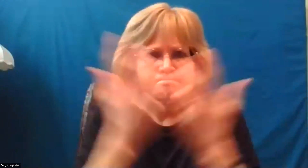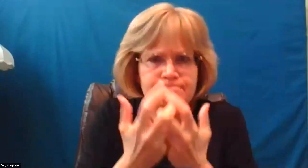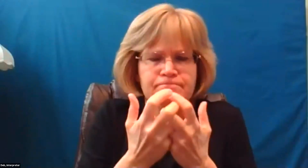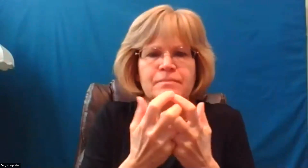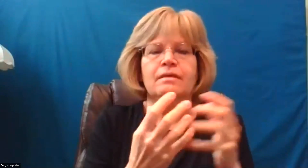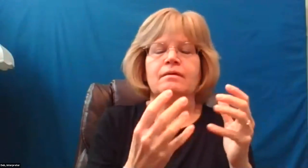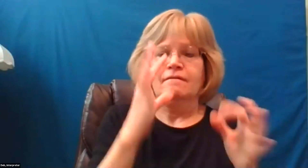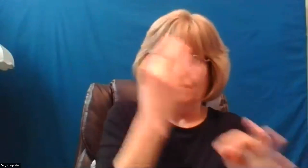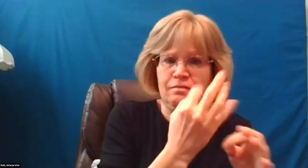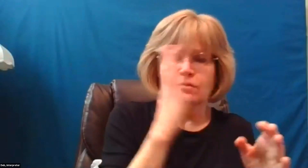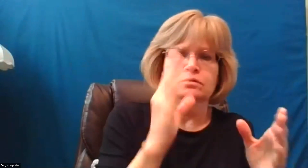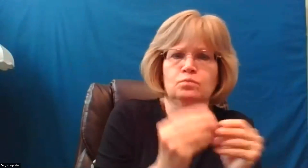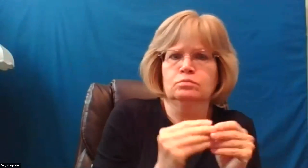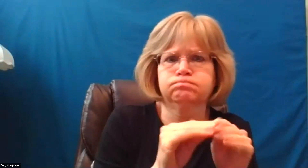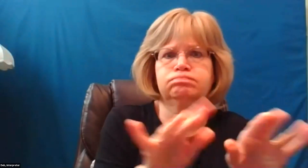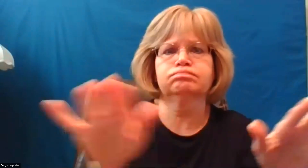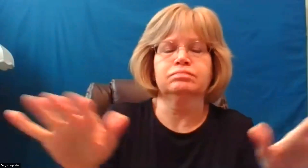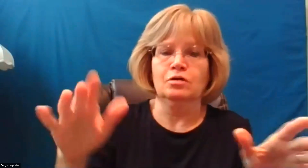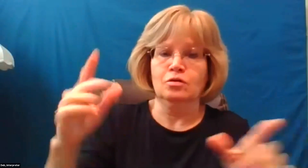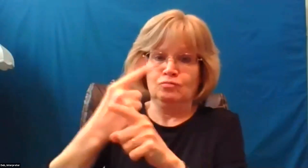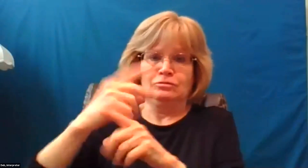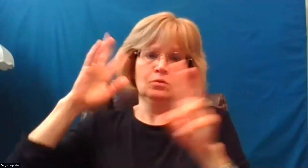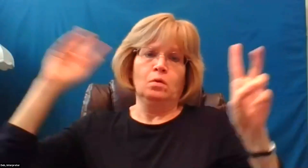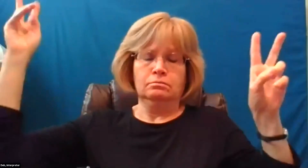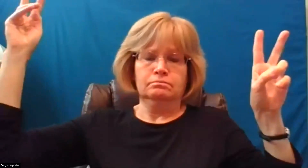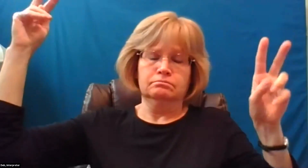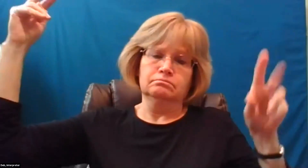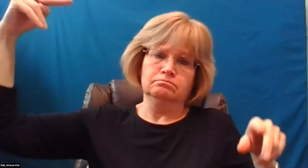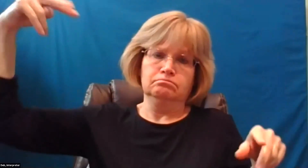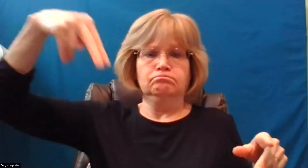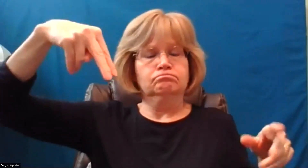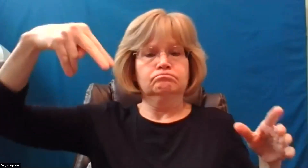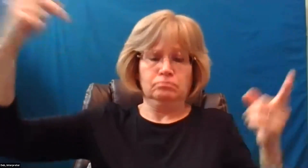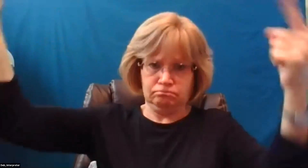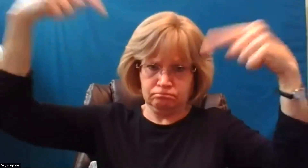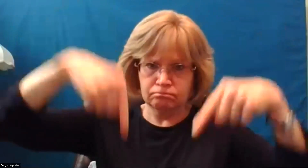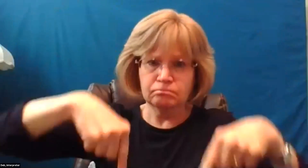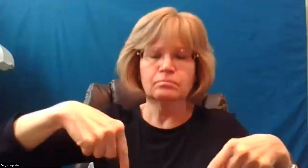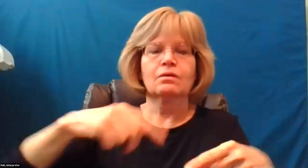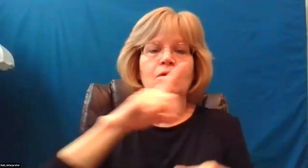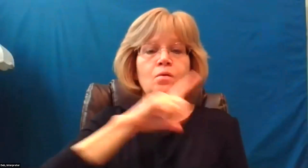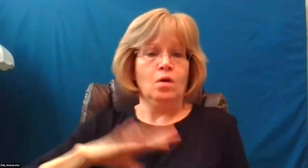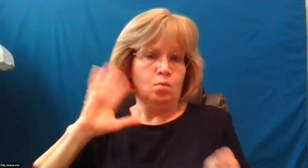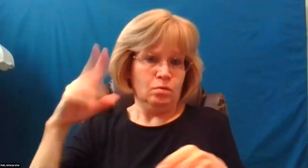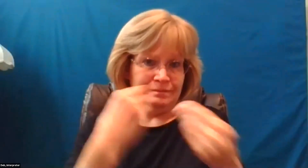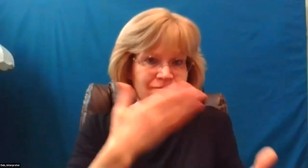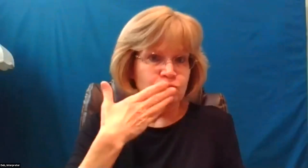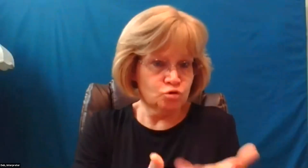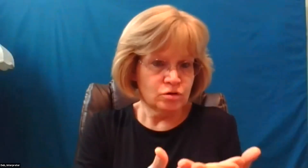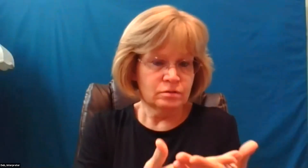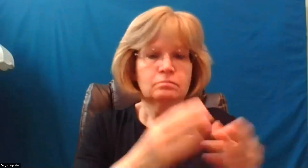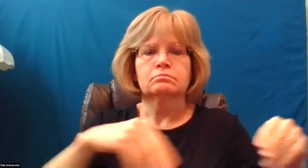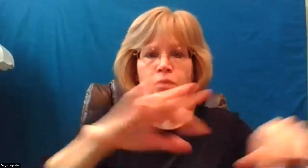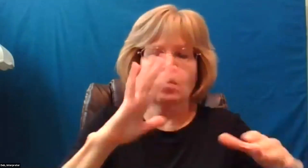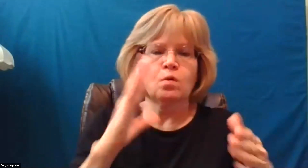spring up from the ground and righteousness will look down from the sky. The Lord will give what is good and our land will yield